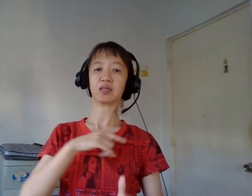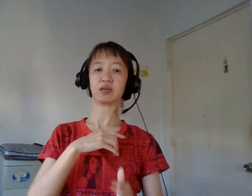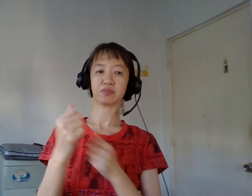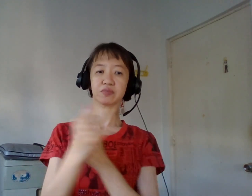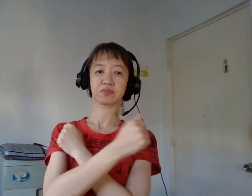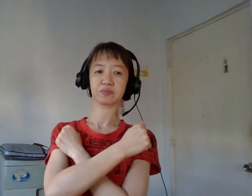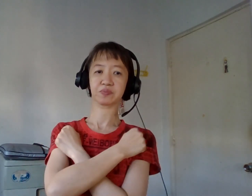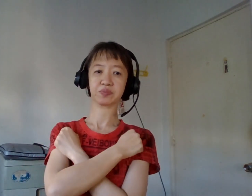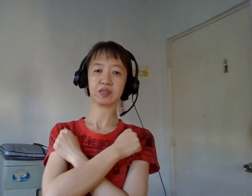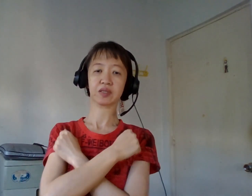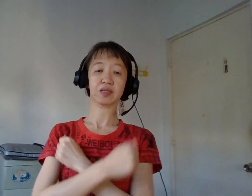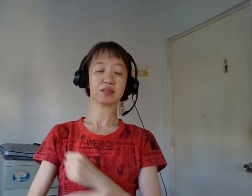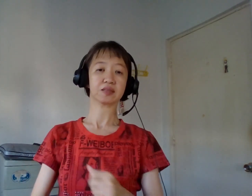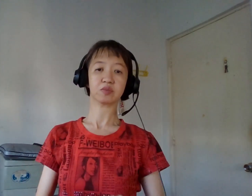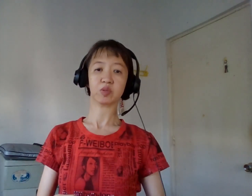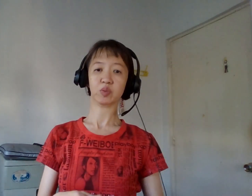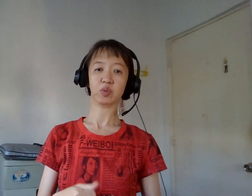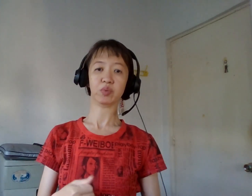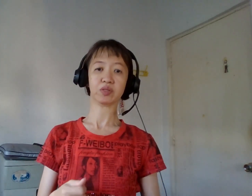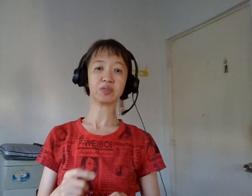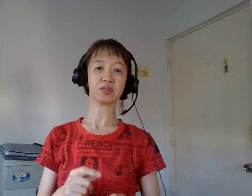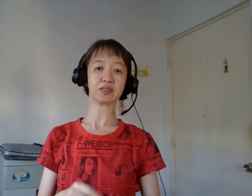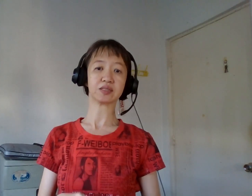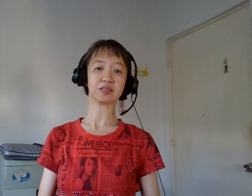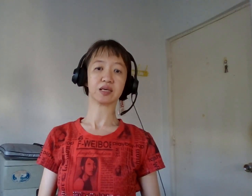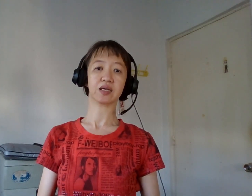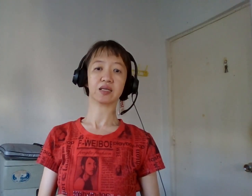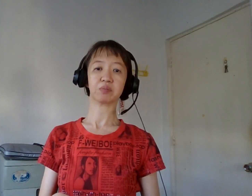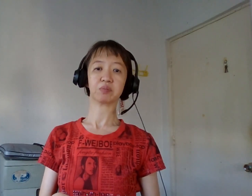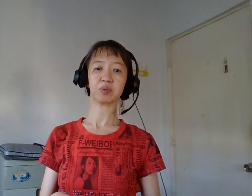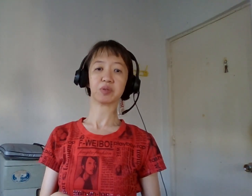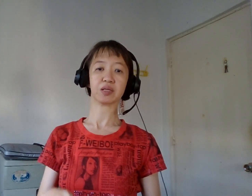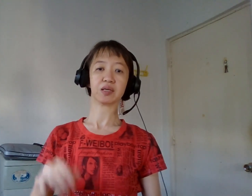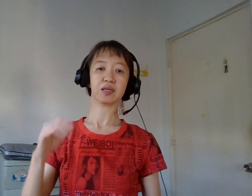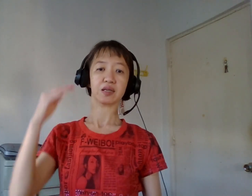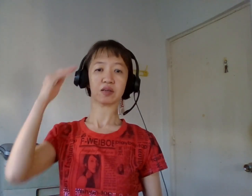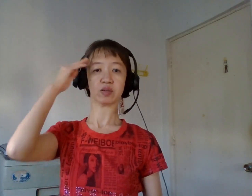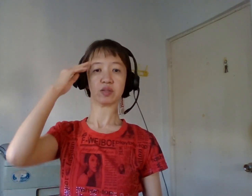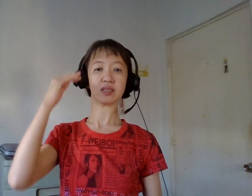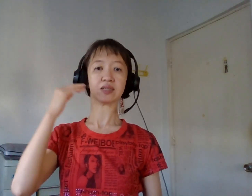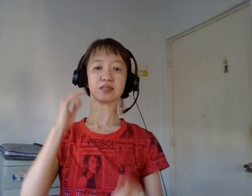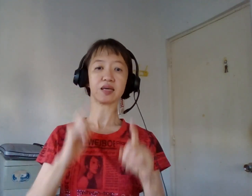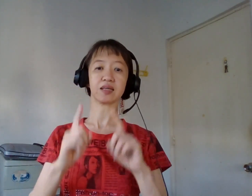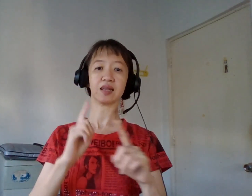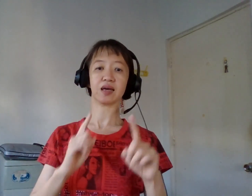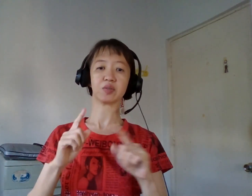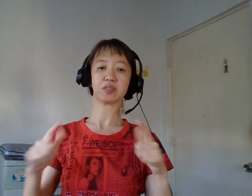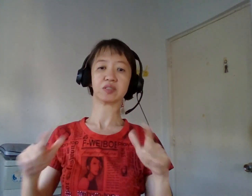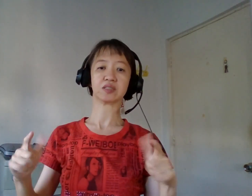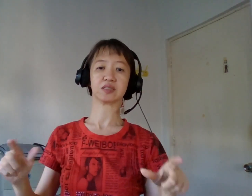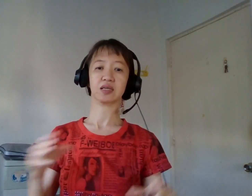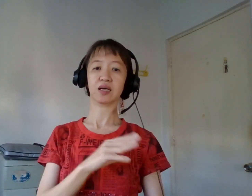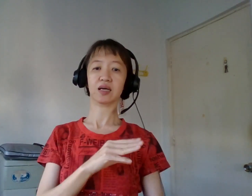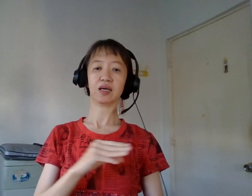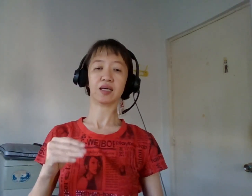love. We will do this in both Korean Sign Language